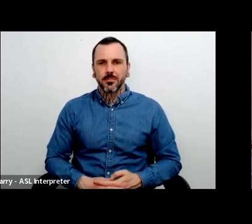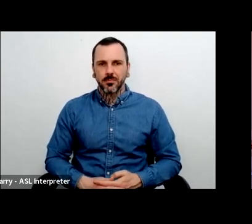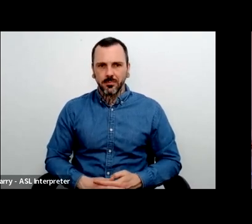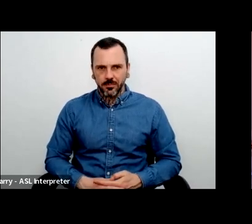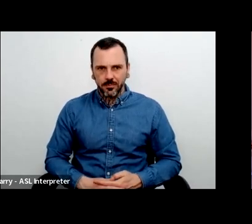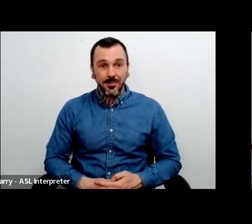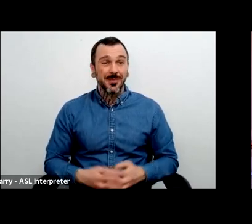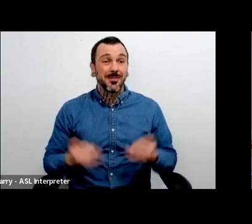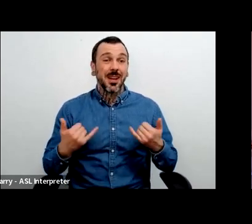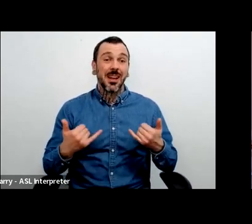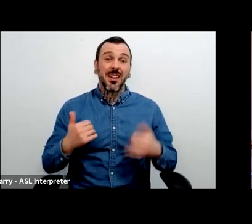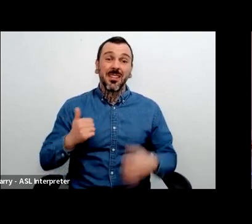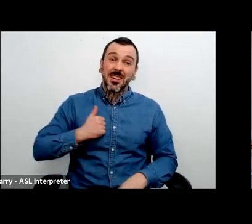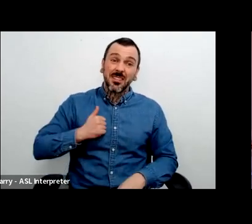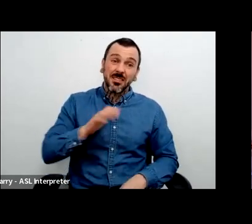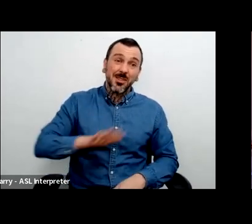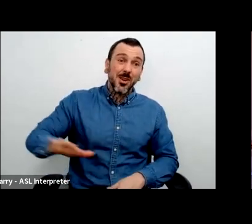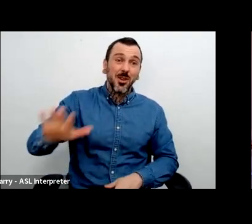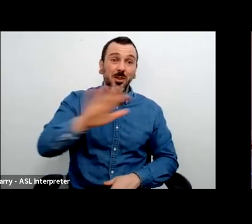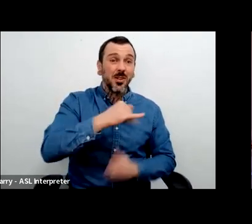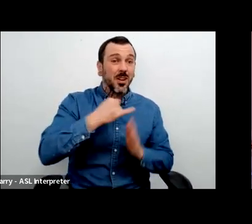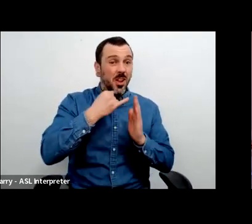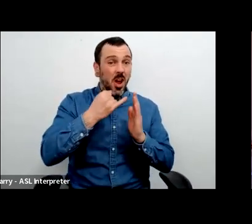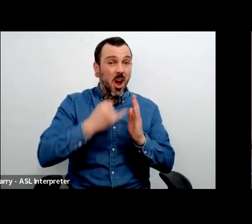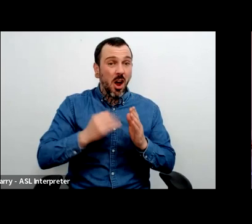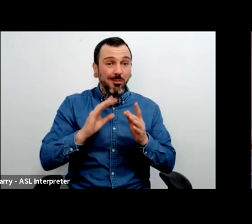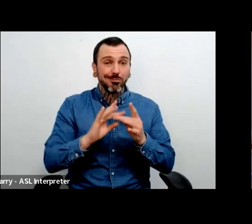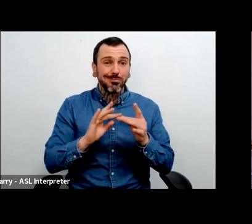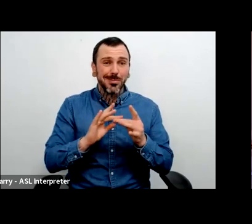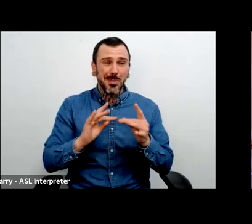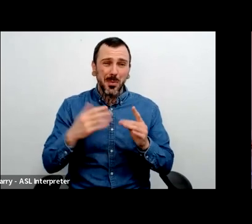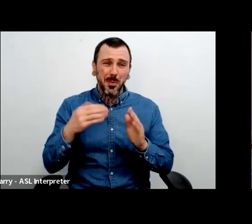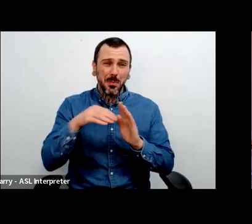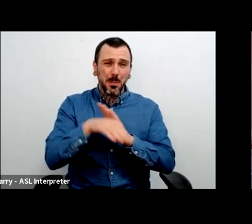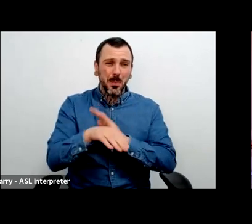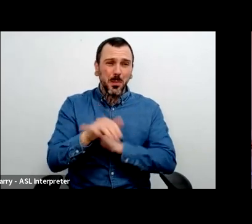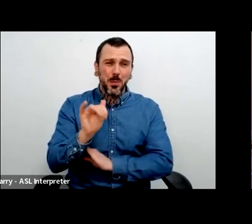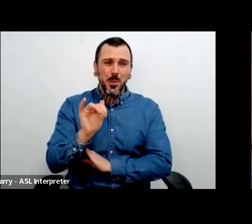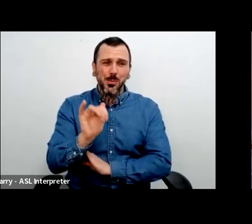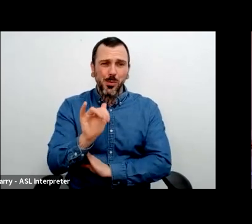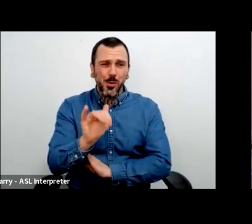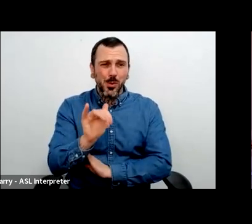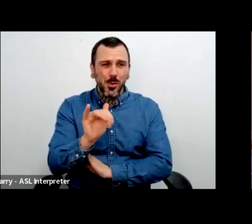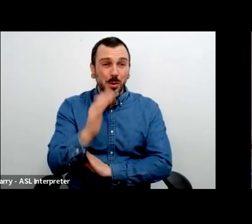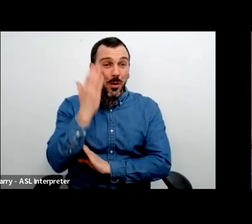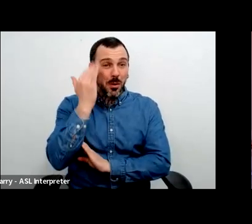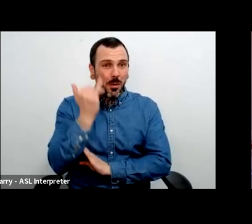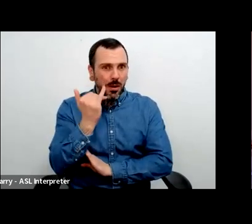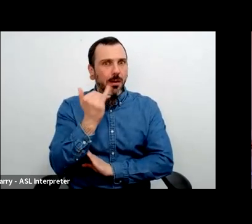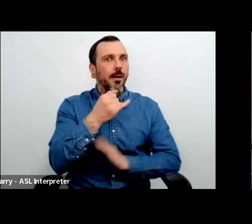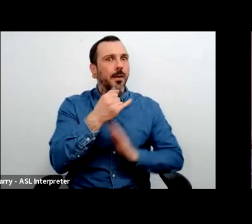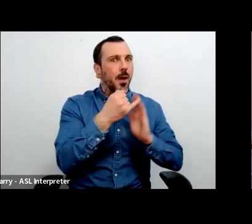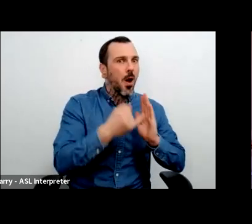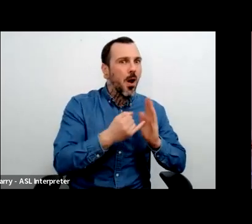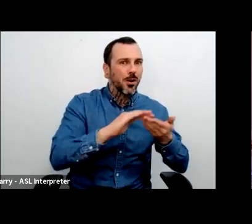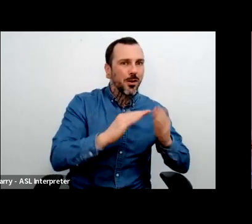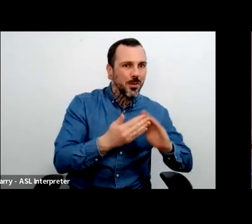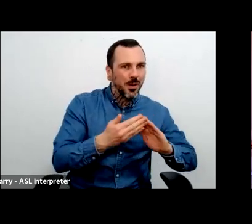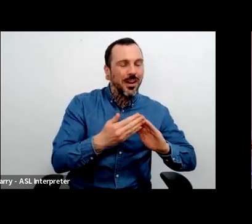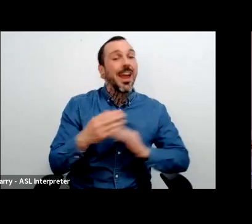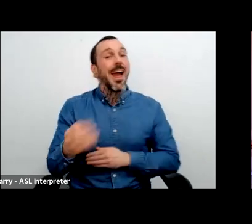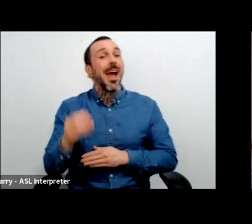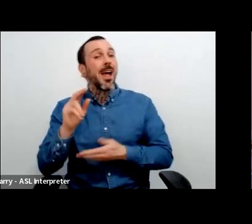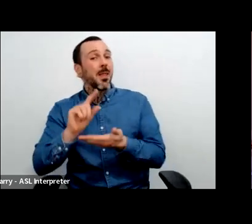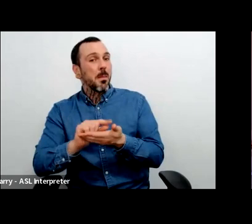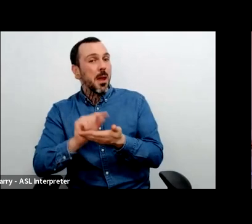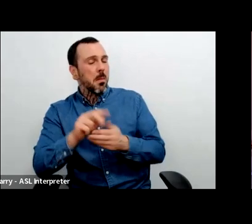country, because the conversation between the critical community and the arts is how we go back and forth. We don't always